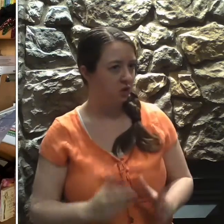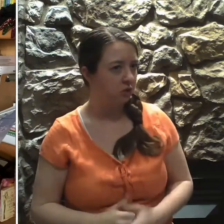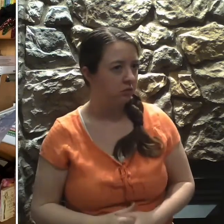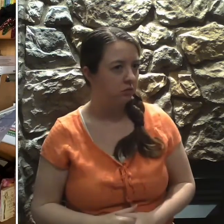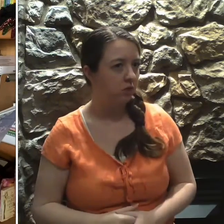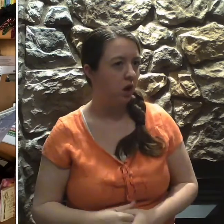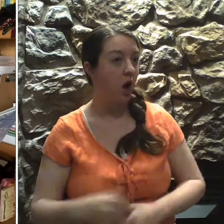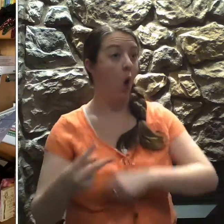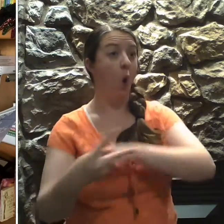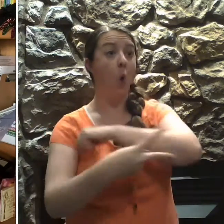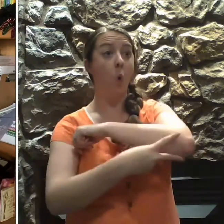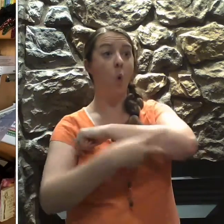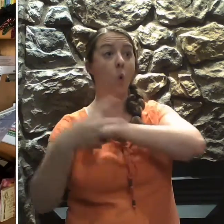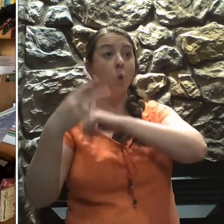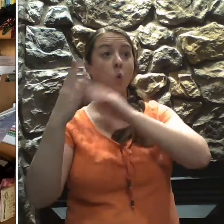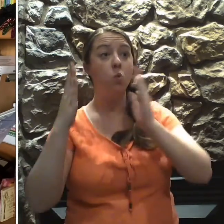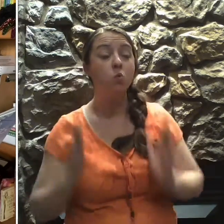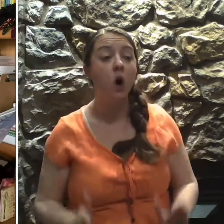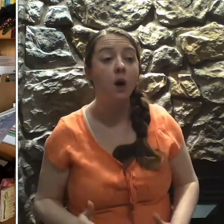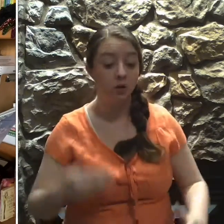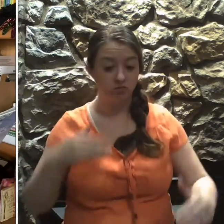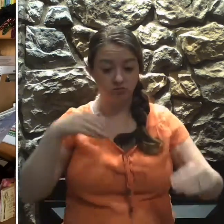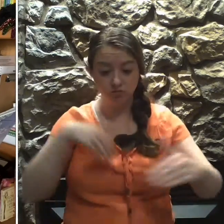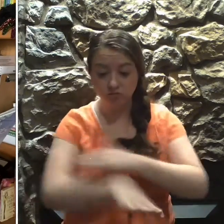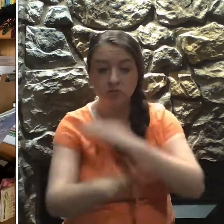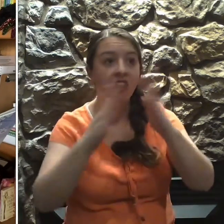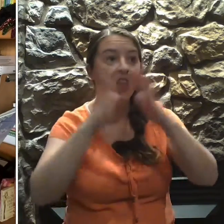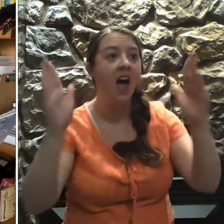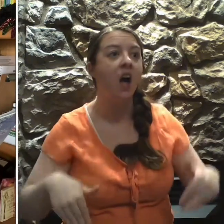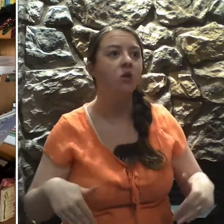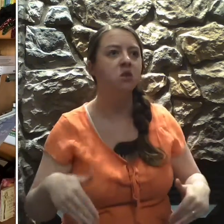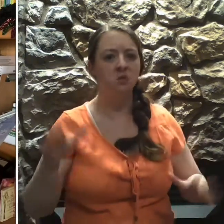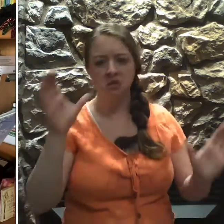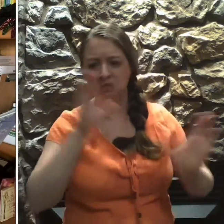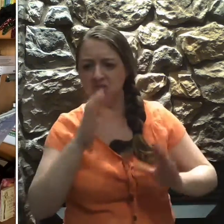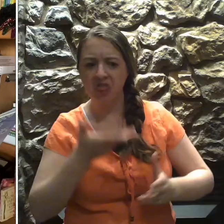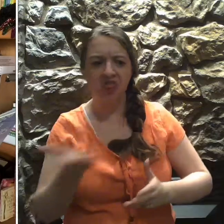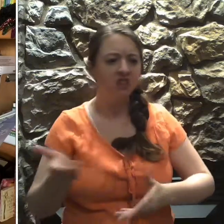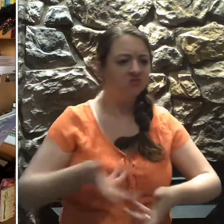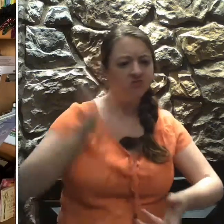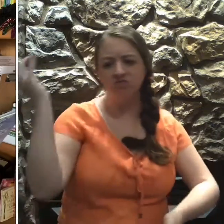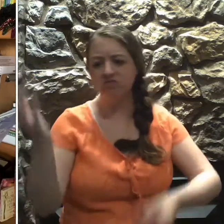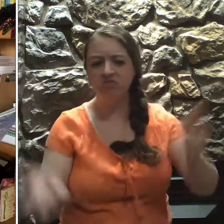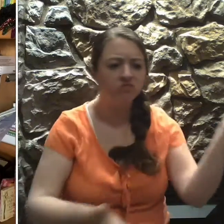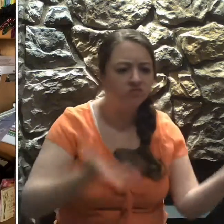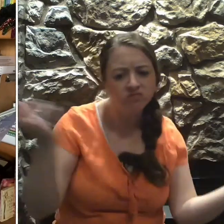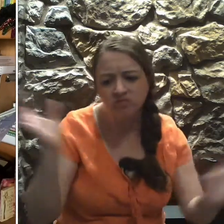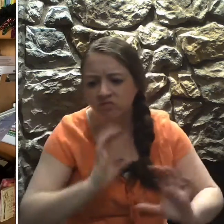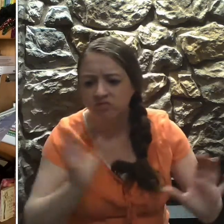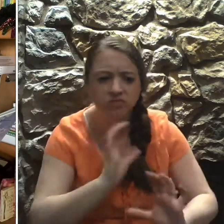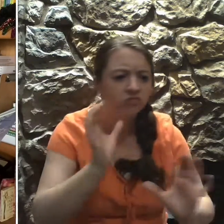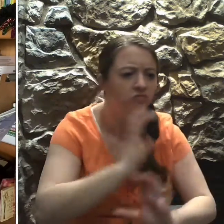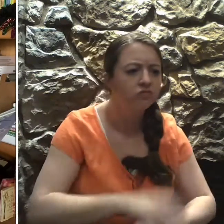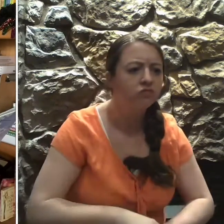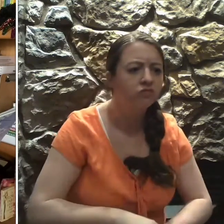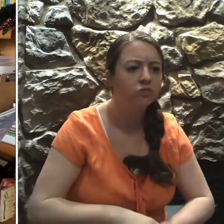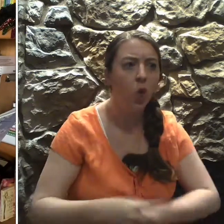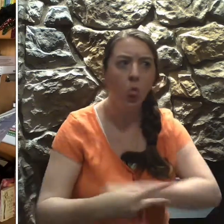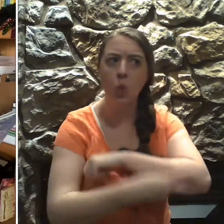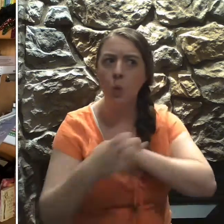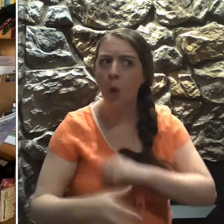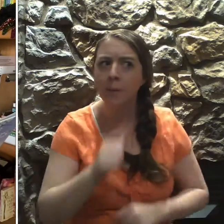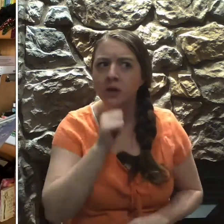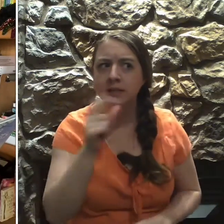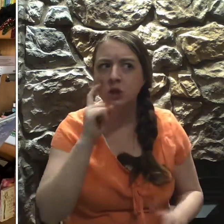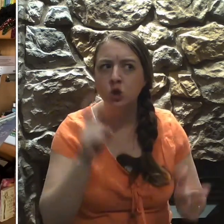had broken into the house and was rummaging through my uncle's few belongings. The robber didn't notice Uncle Rye, and when my uncle